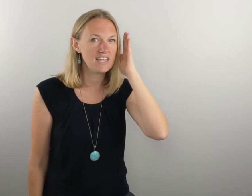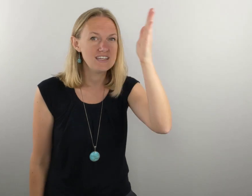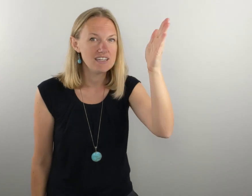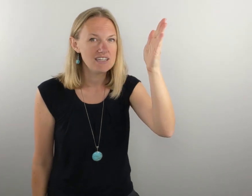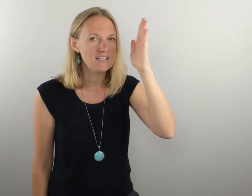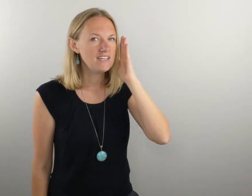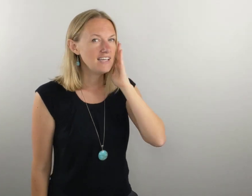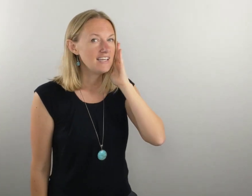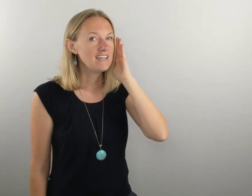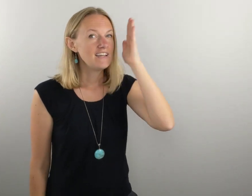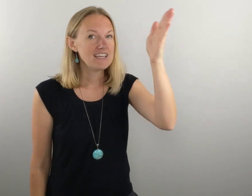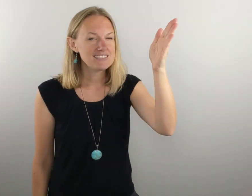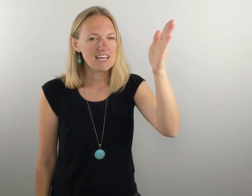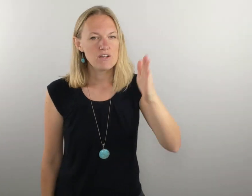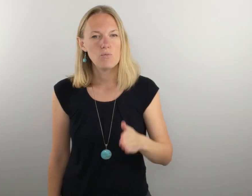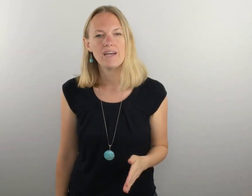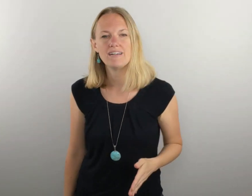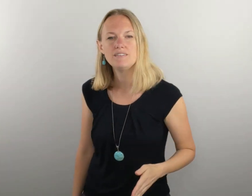Okay? Yes, I will.